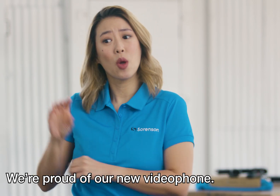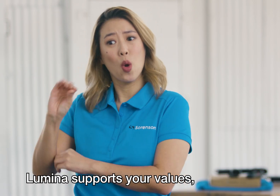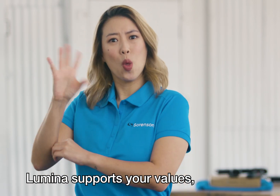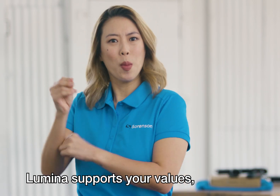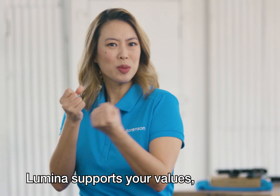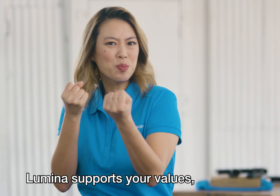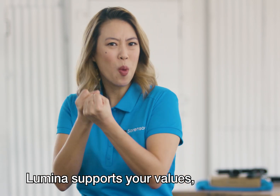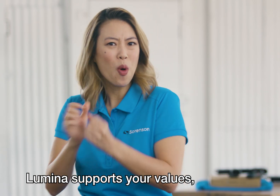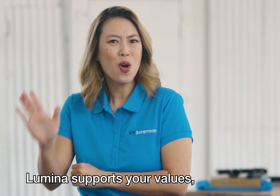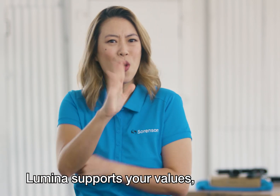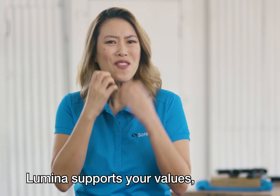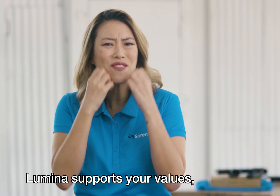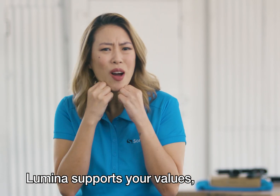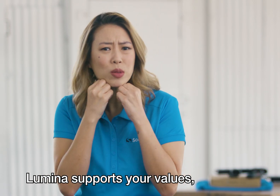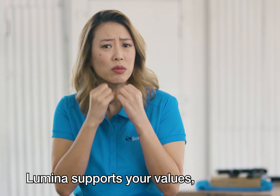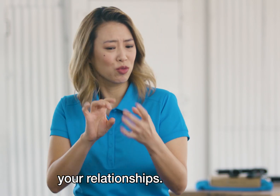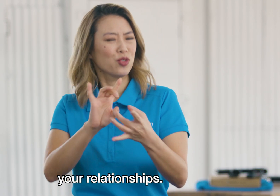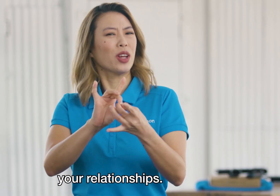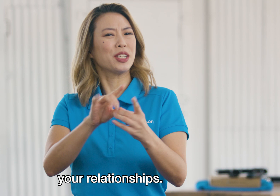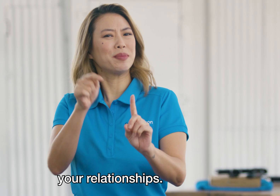Lumina supports your values, your relationships.